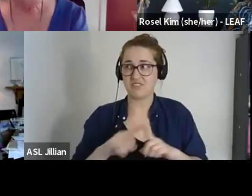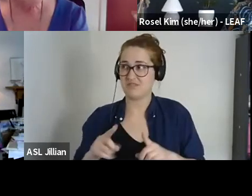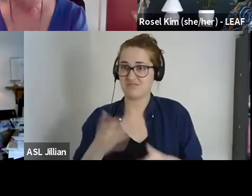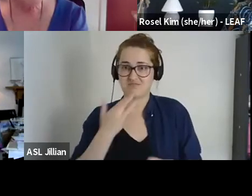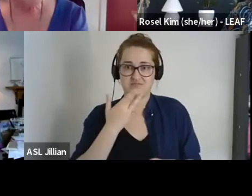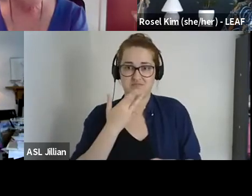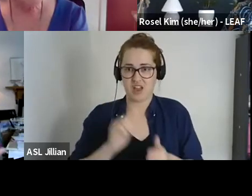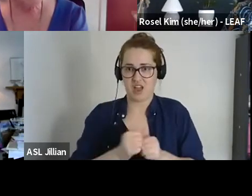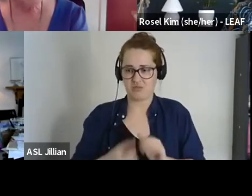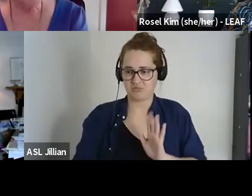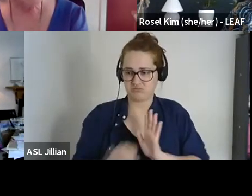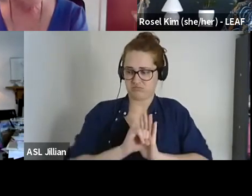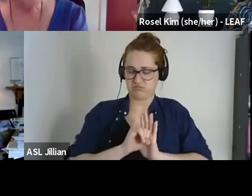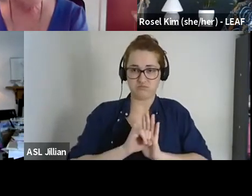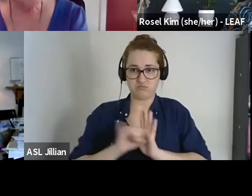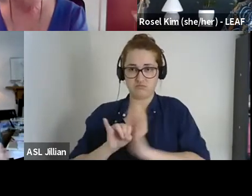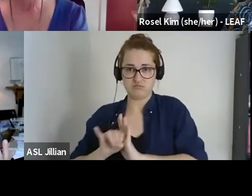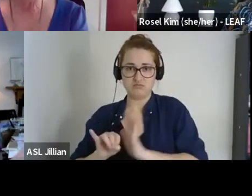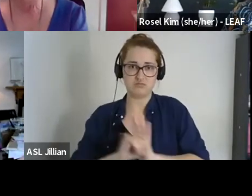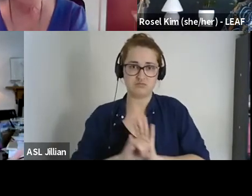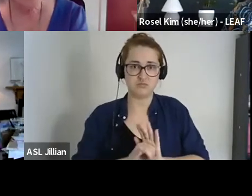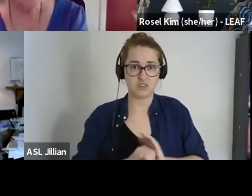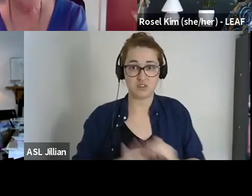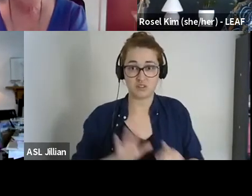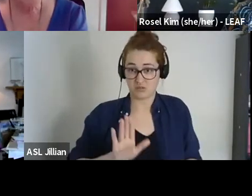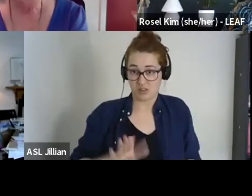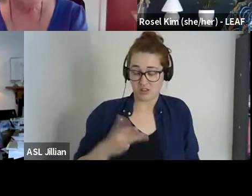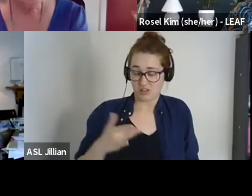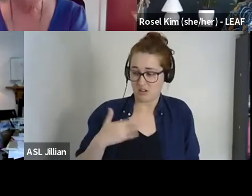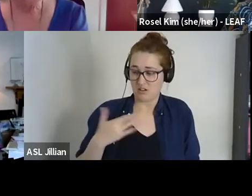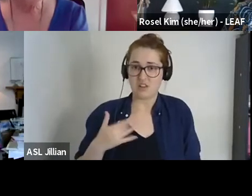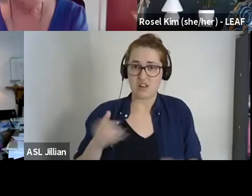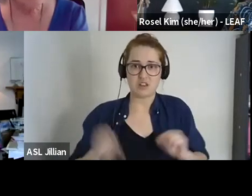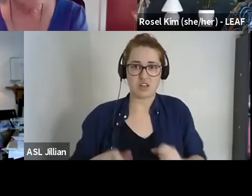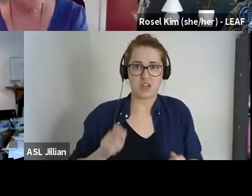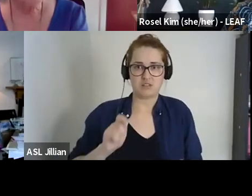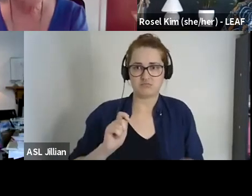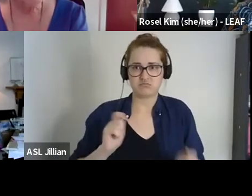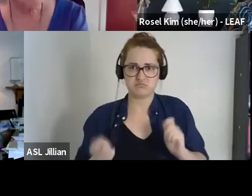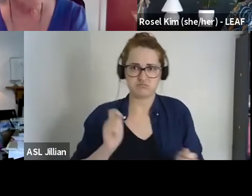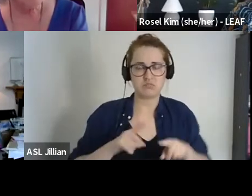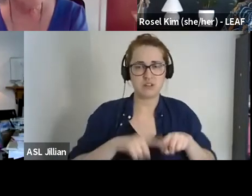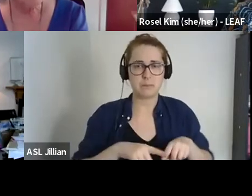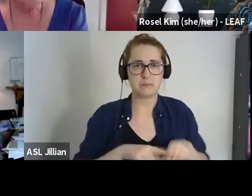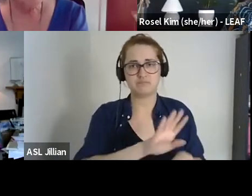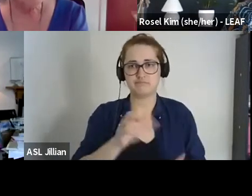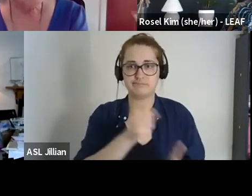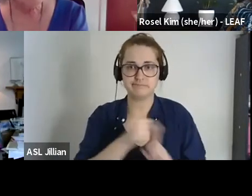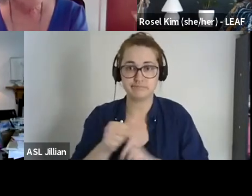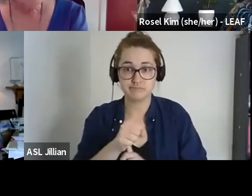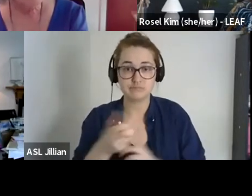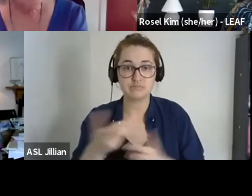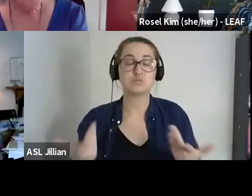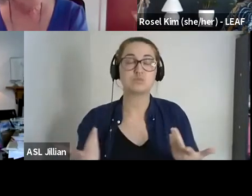they feel is being discriminated against can change based on the situation and so many different things. And so the consequence of that is